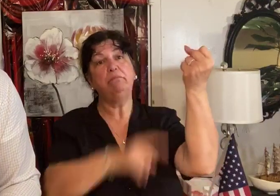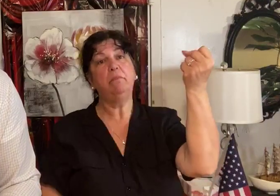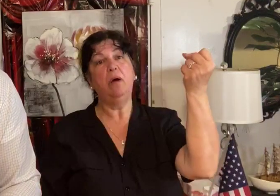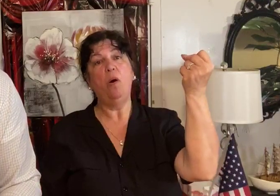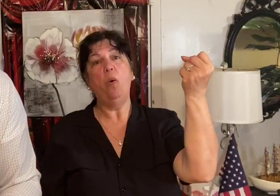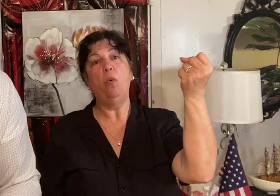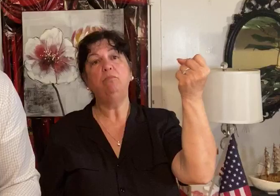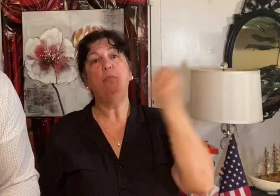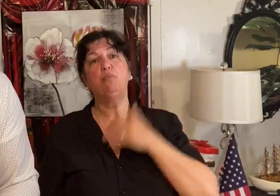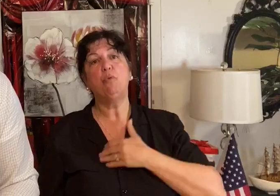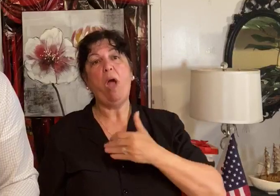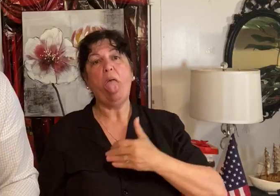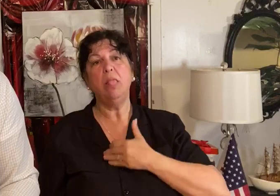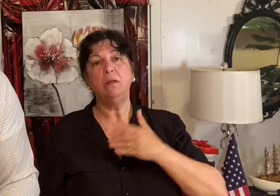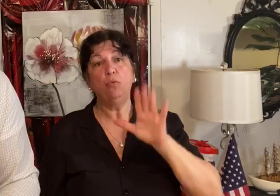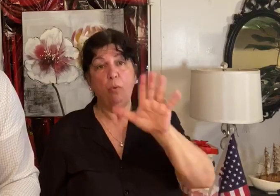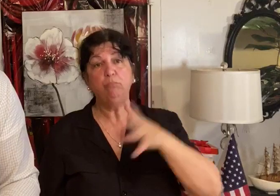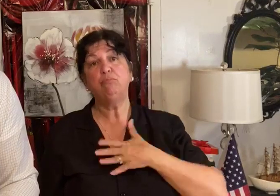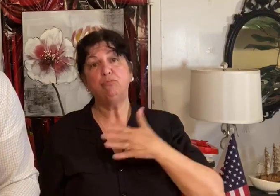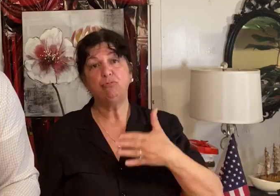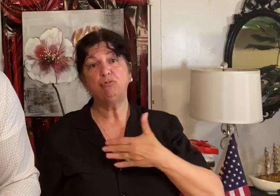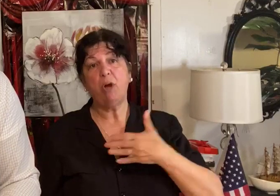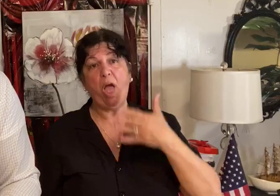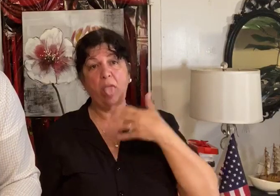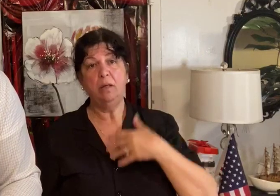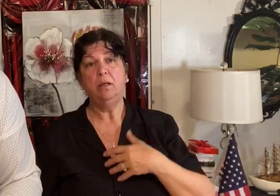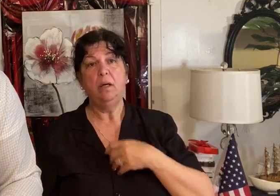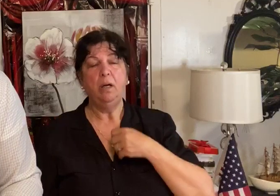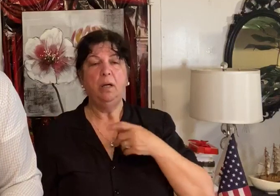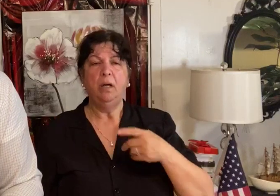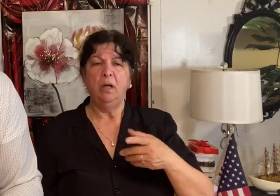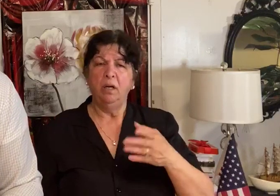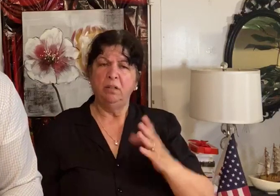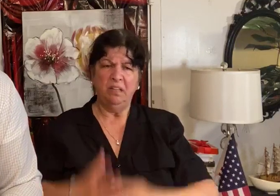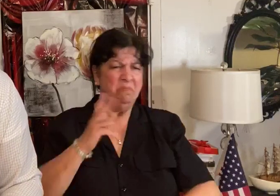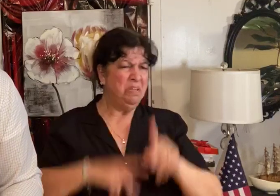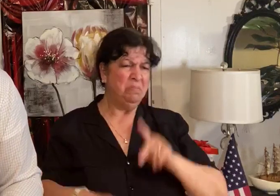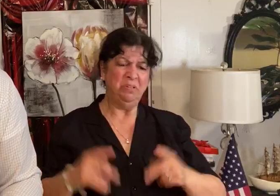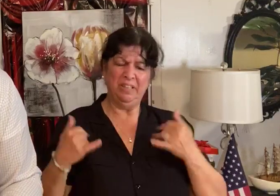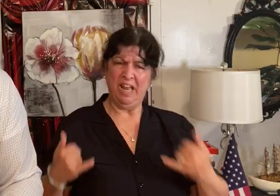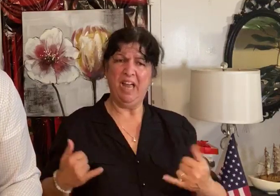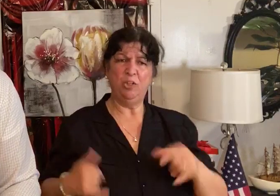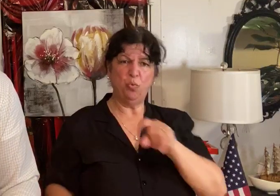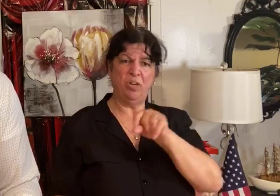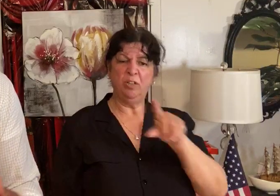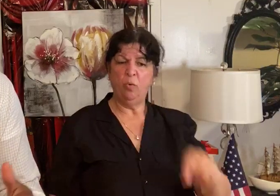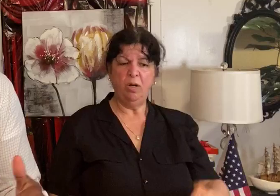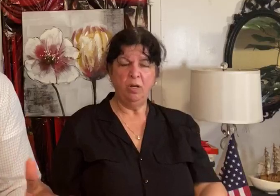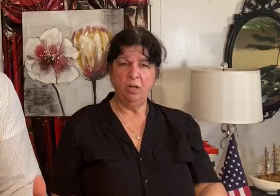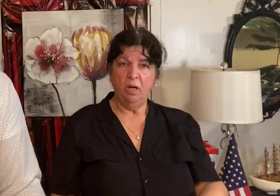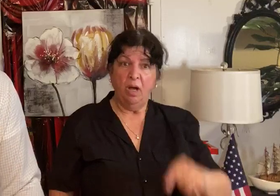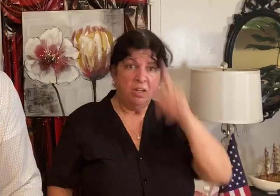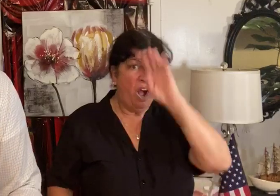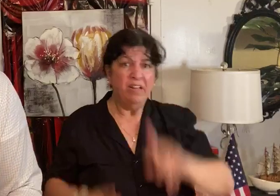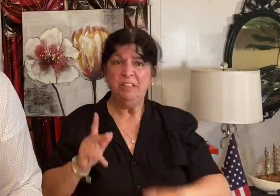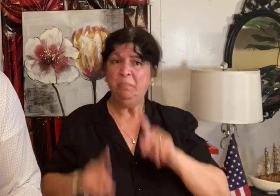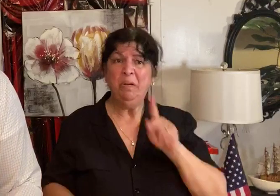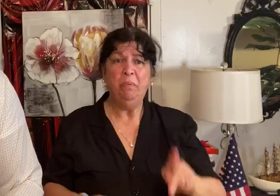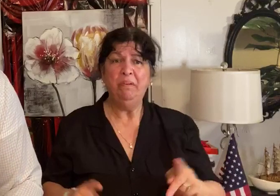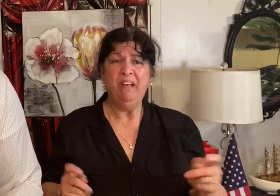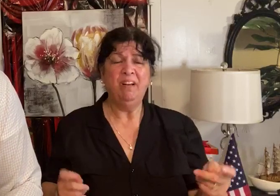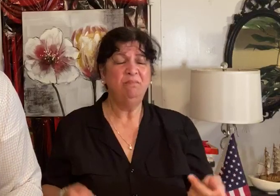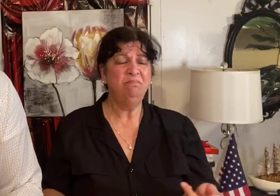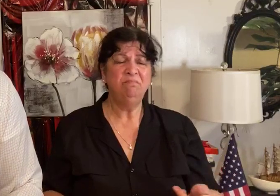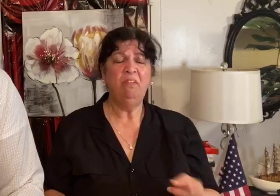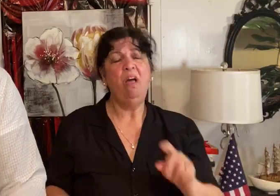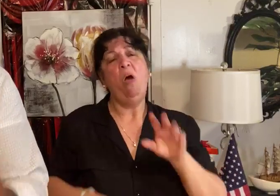But nowadays, God's people don't seem to think so the same. God's people are growing apathetic. They're